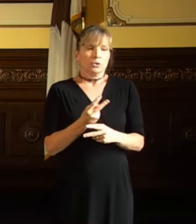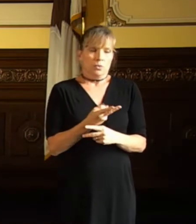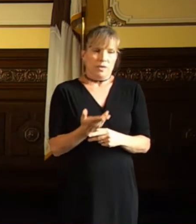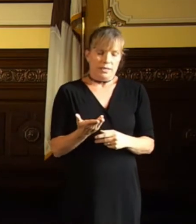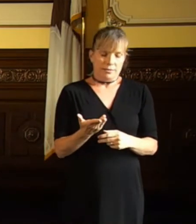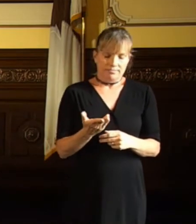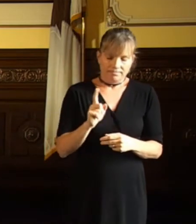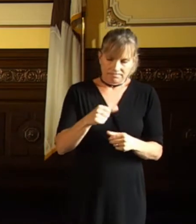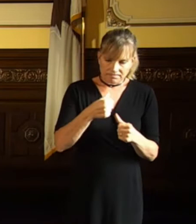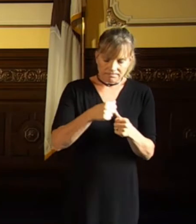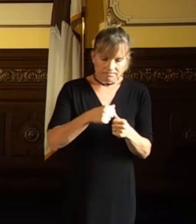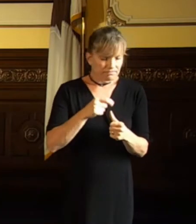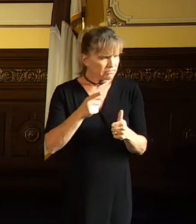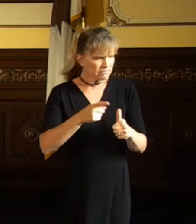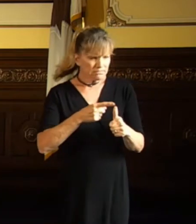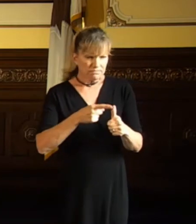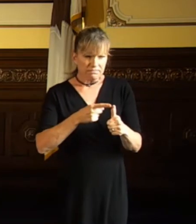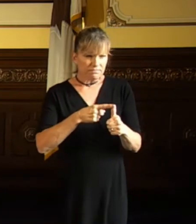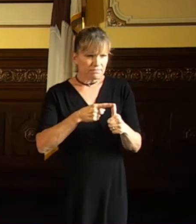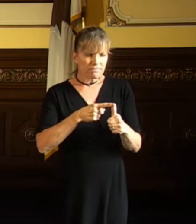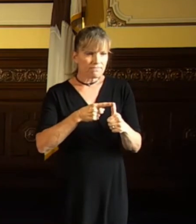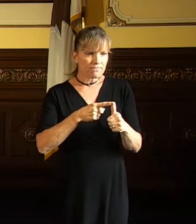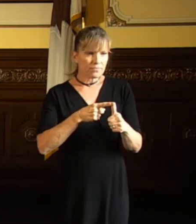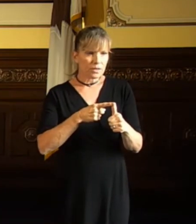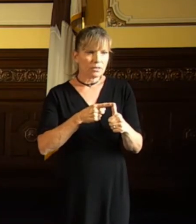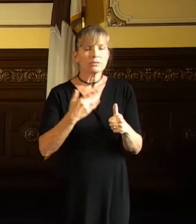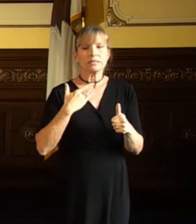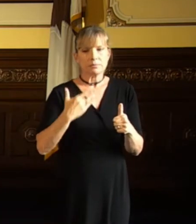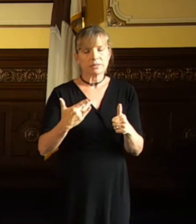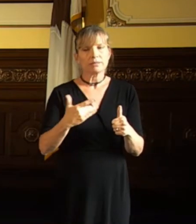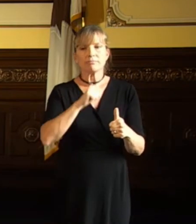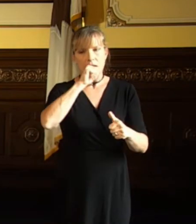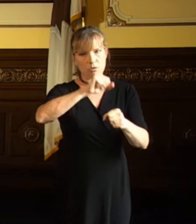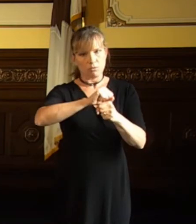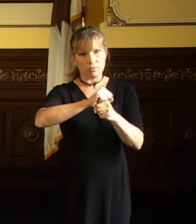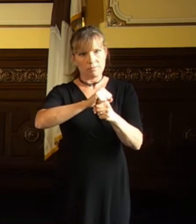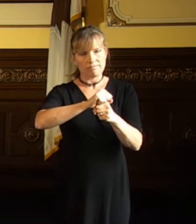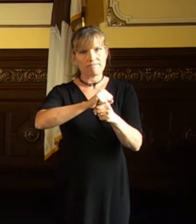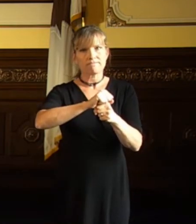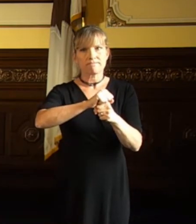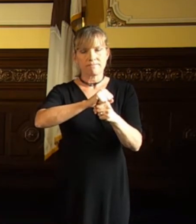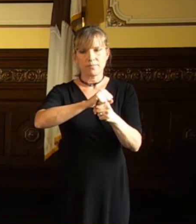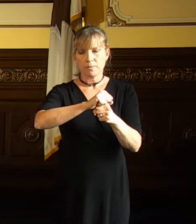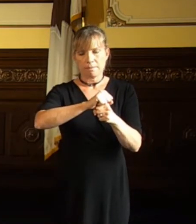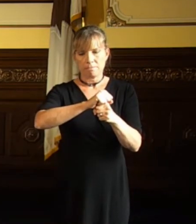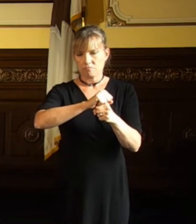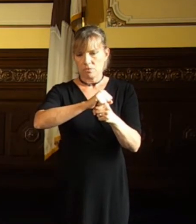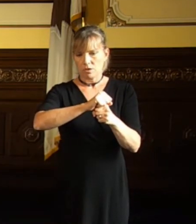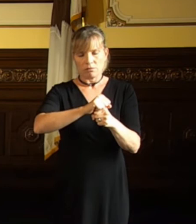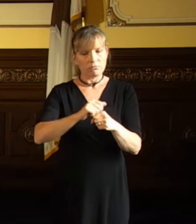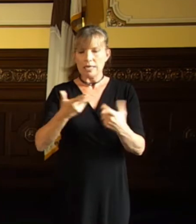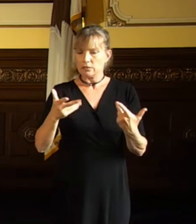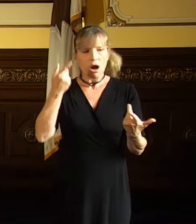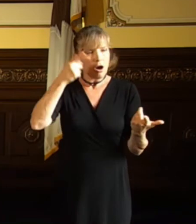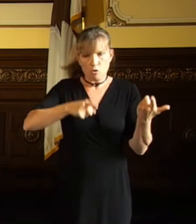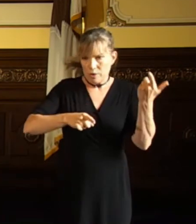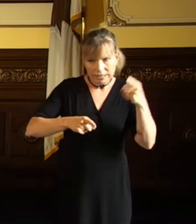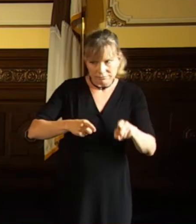to keep in mind. I mean, first, this is you know, typically unemployment is something that is an agreed